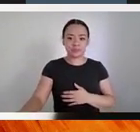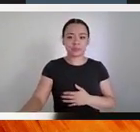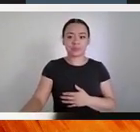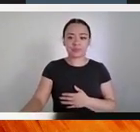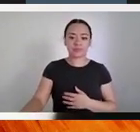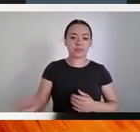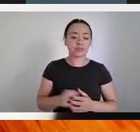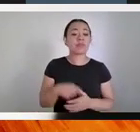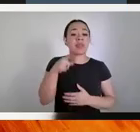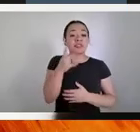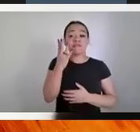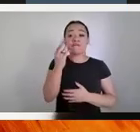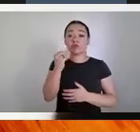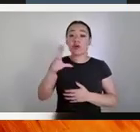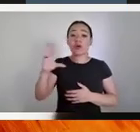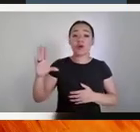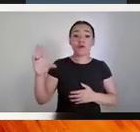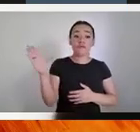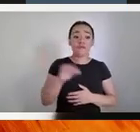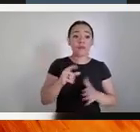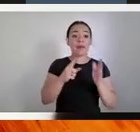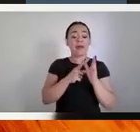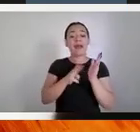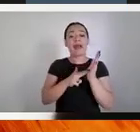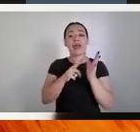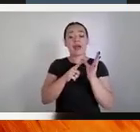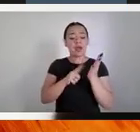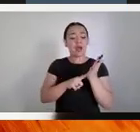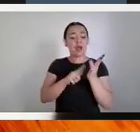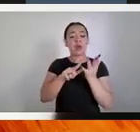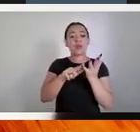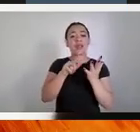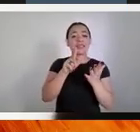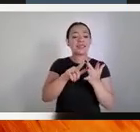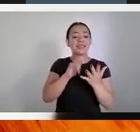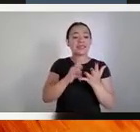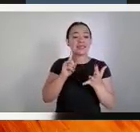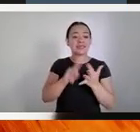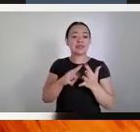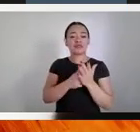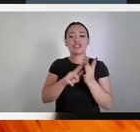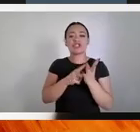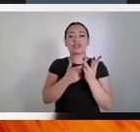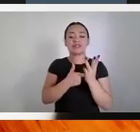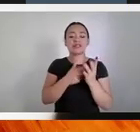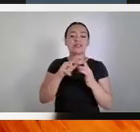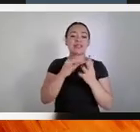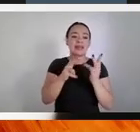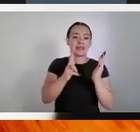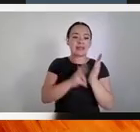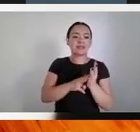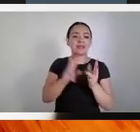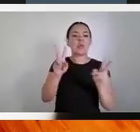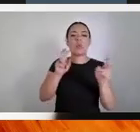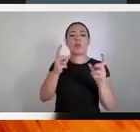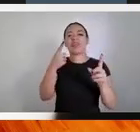This photograph is from Anna Louise Richardson's 2022 fellowship titled The Good. The image is captioned, "The Good, Artist